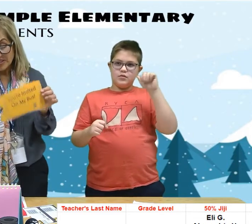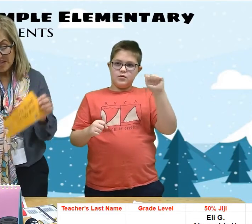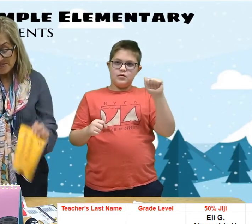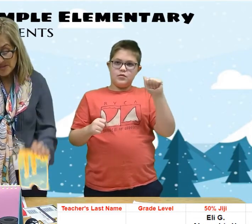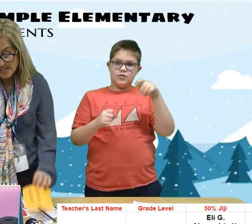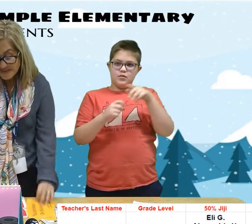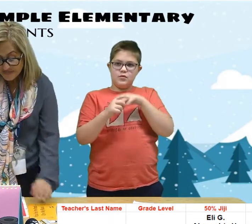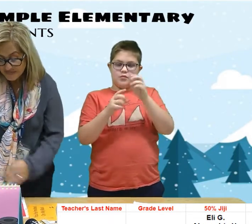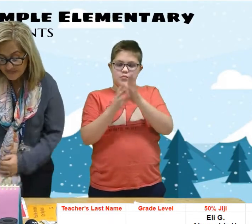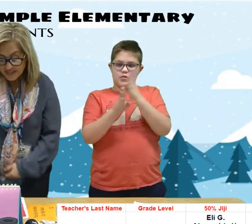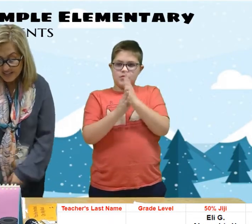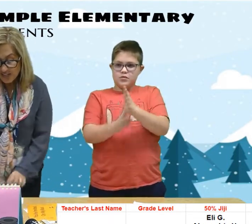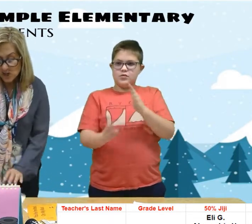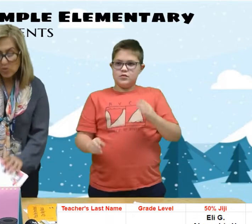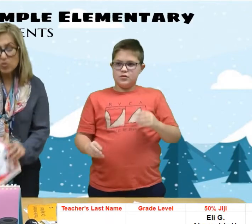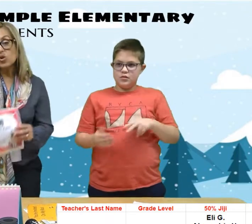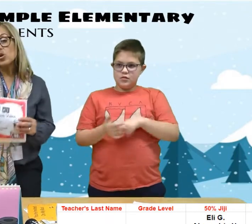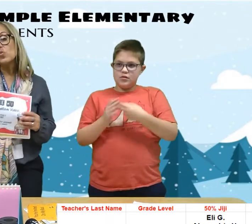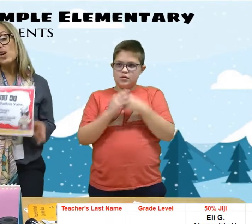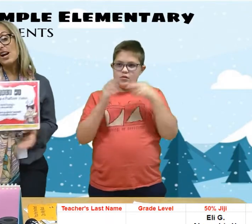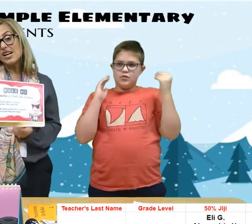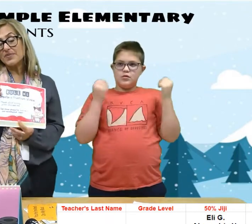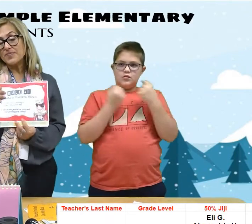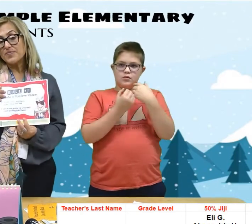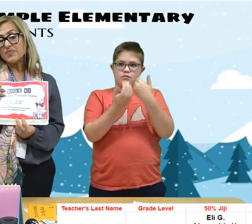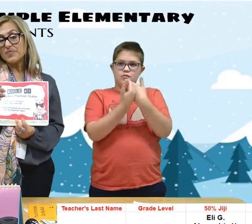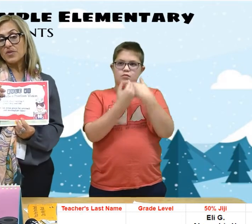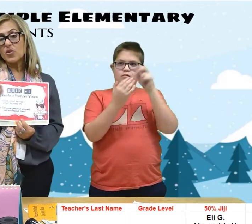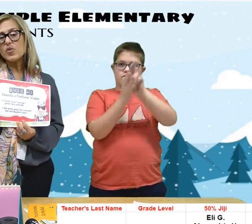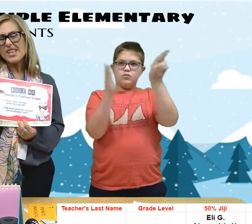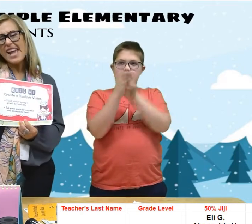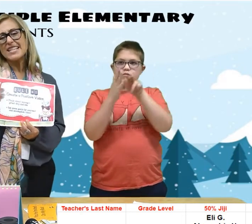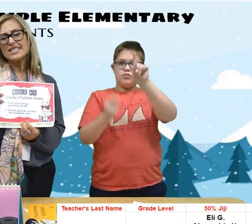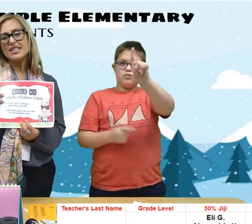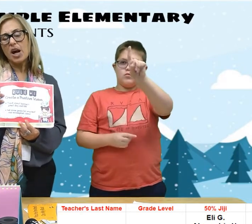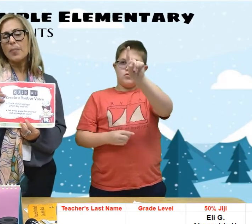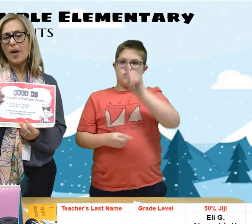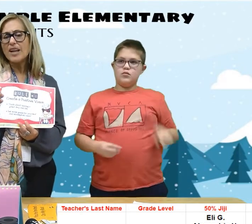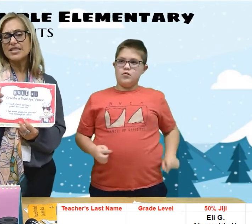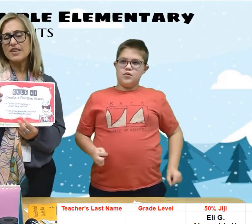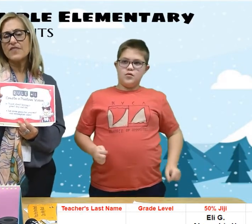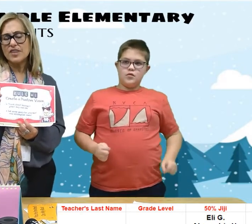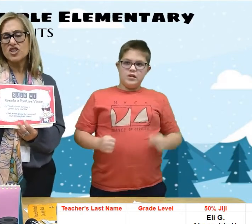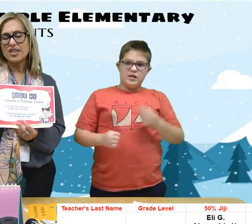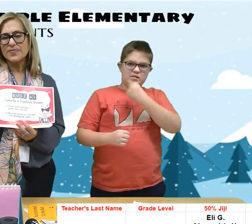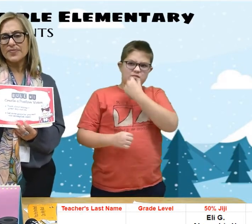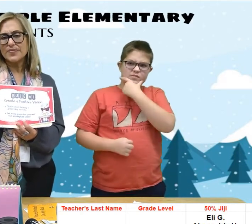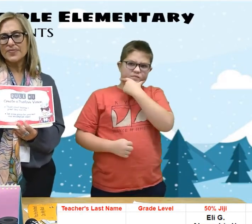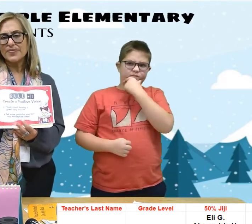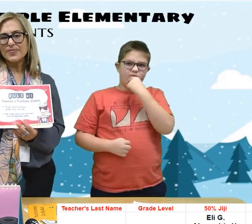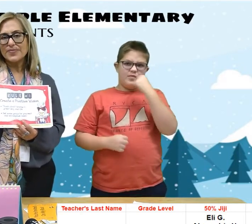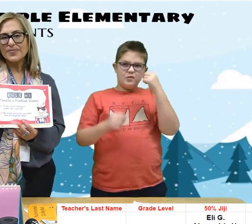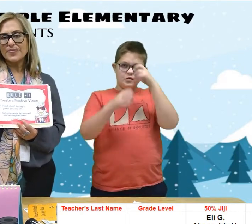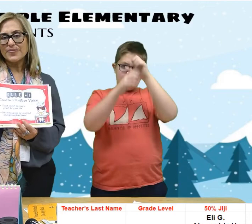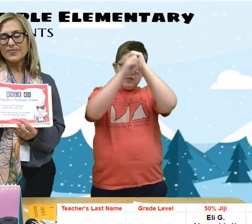What does that mean? Rule one, create a positive vision.